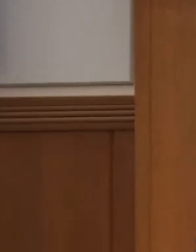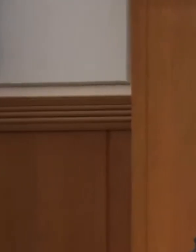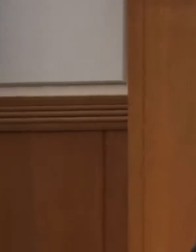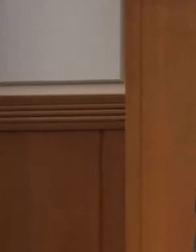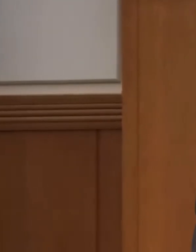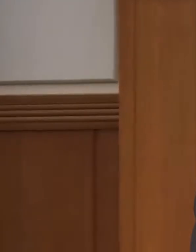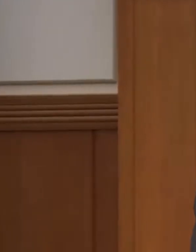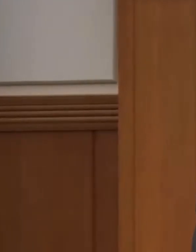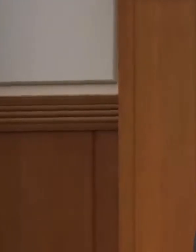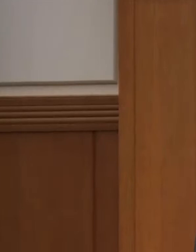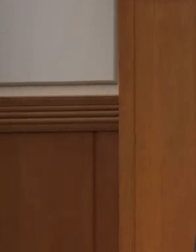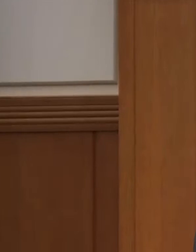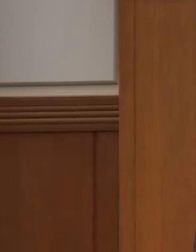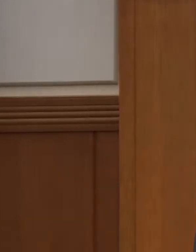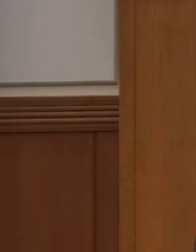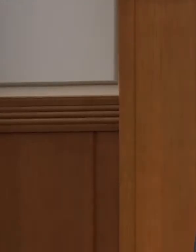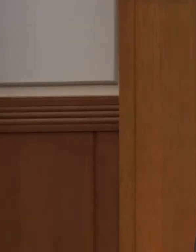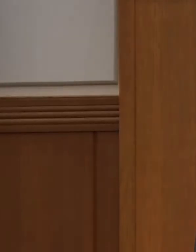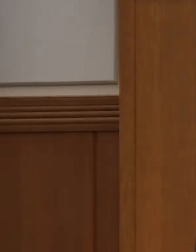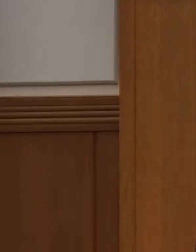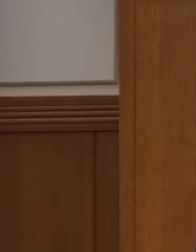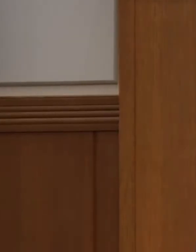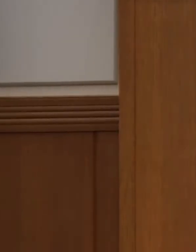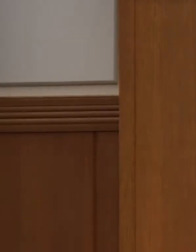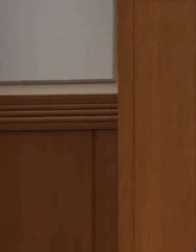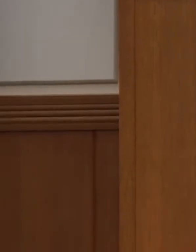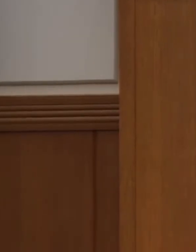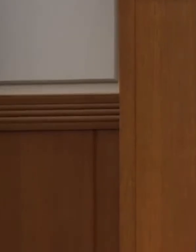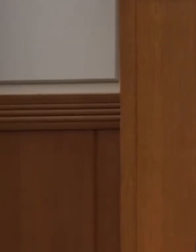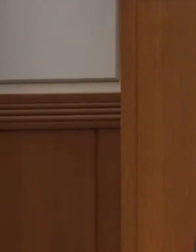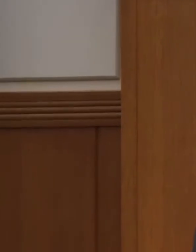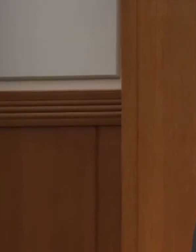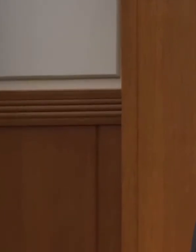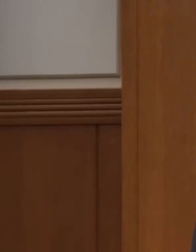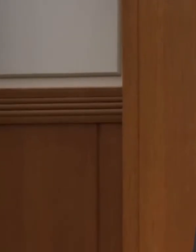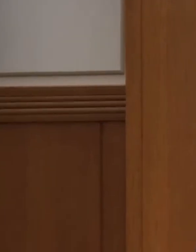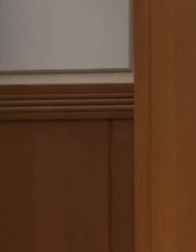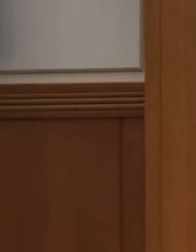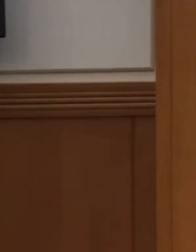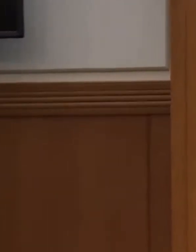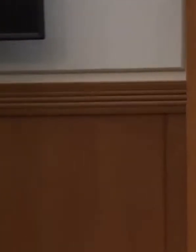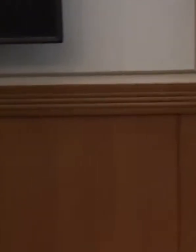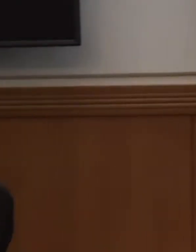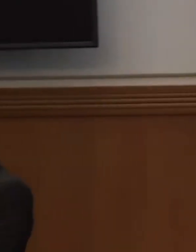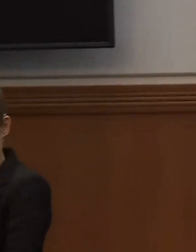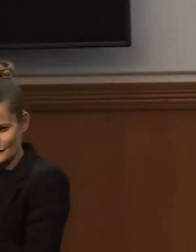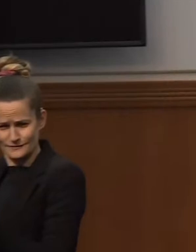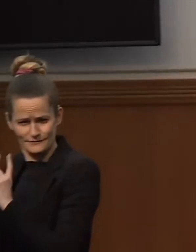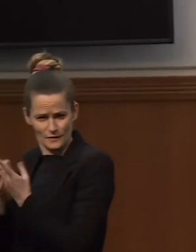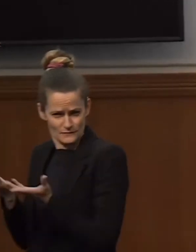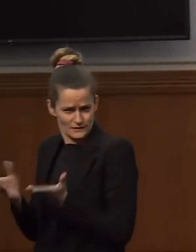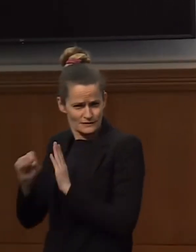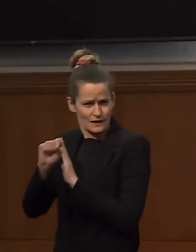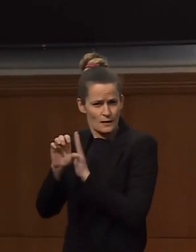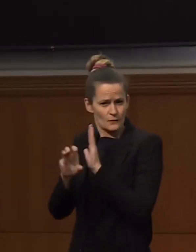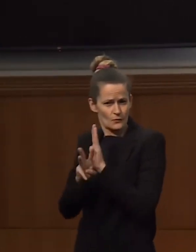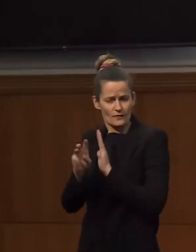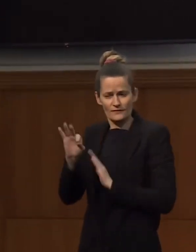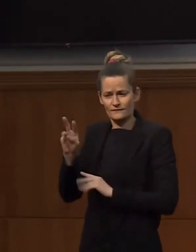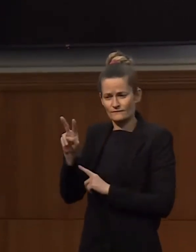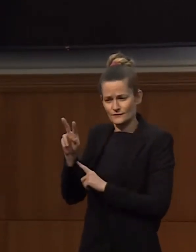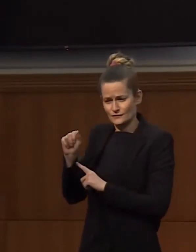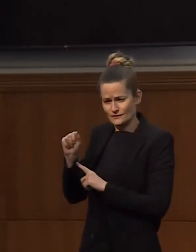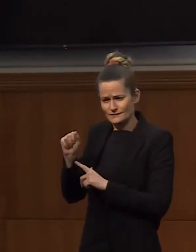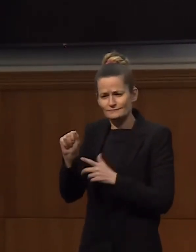Good afternoon. My name is Susan Beals. I'm the Commissioner of Elections for the Commonwealth of Virginia. We wanted to give a couple updates about how things are going